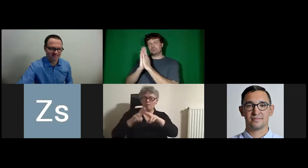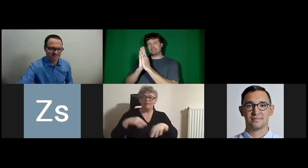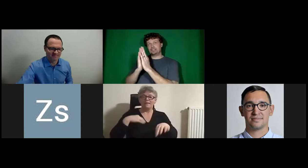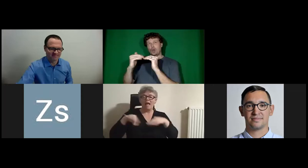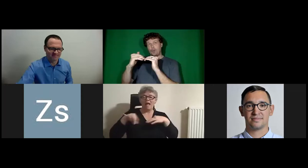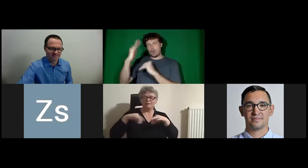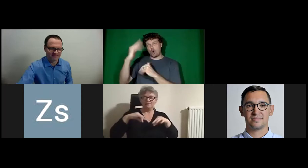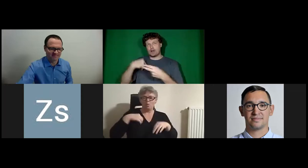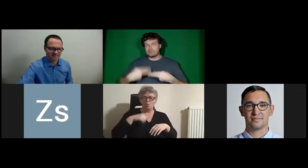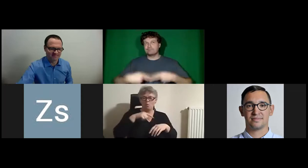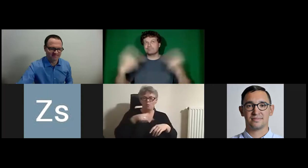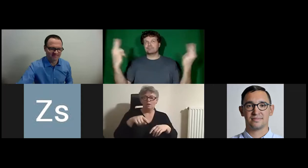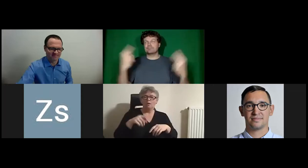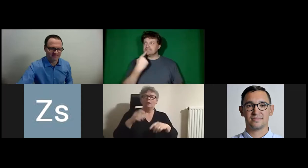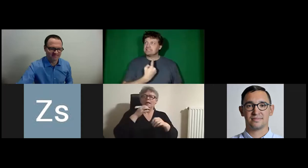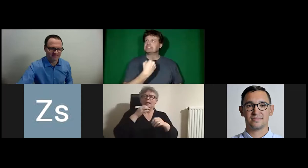on TV.